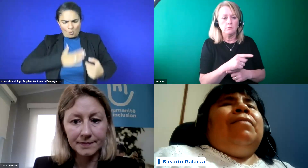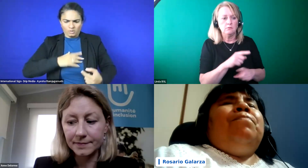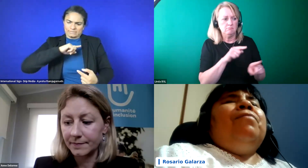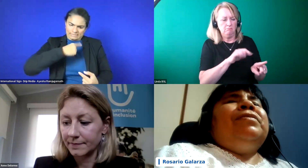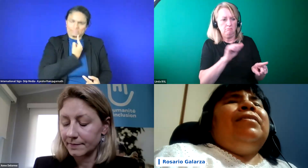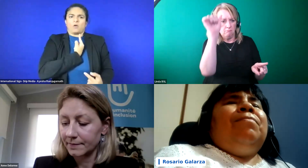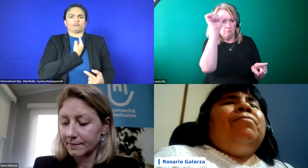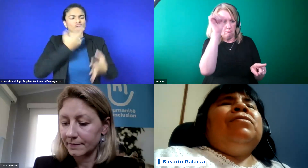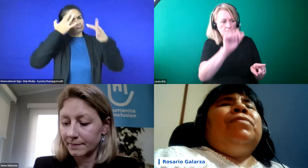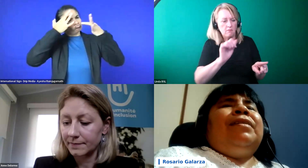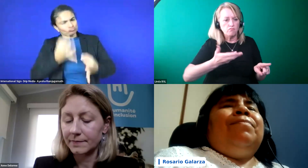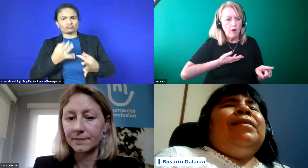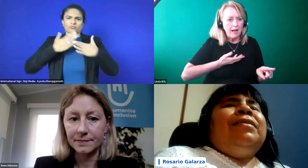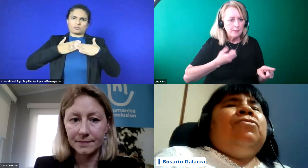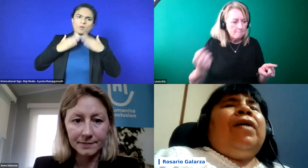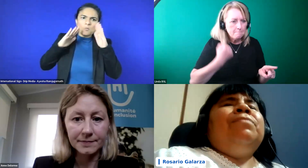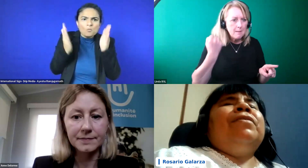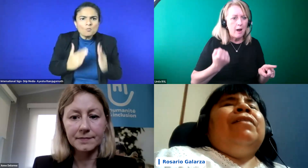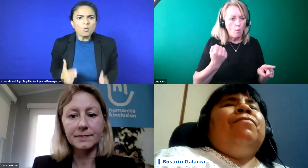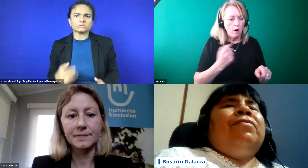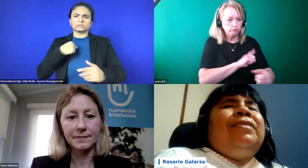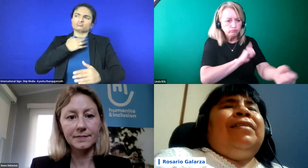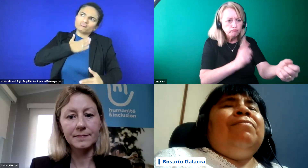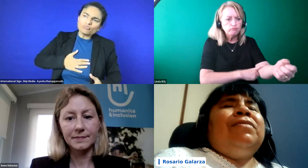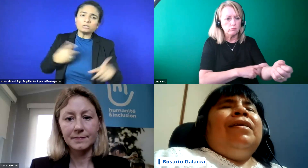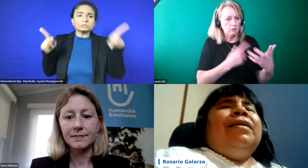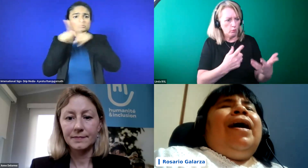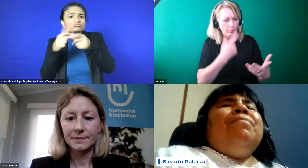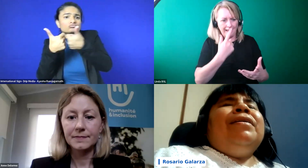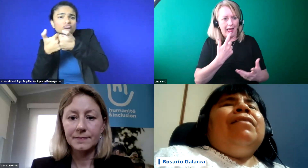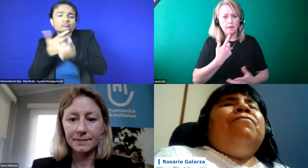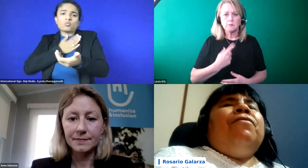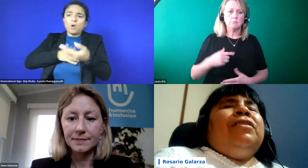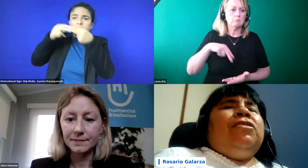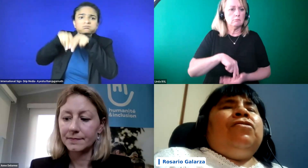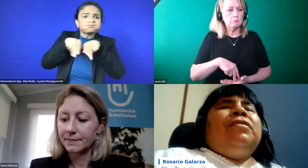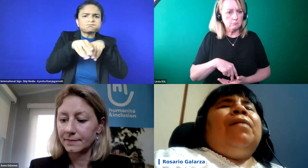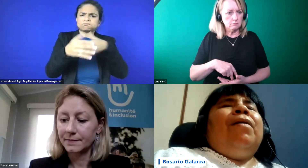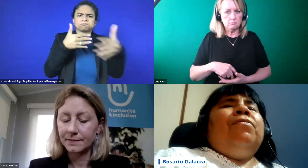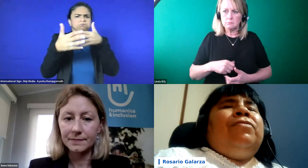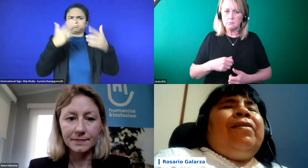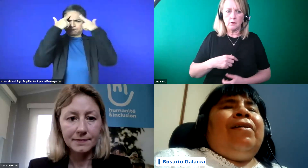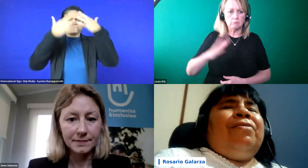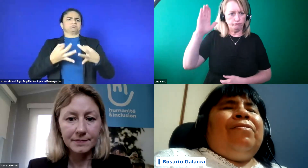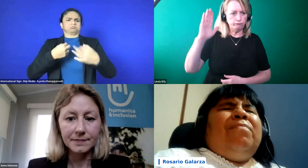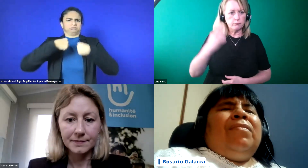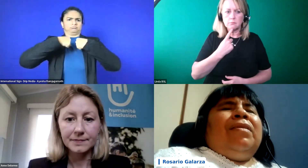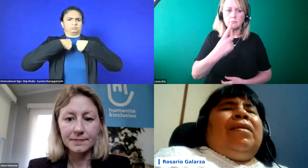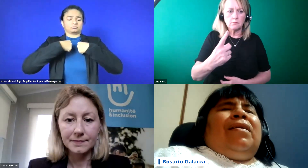Knowledge of rights empowers individuals with disabilities to advocate for themselves, and make informed decisions about their